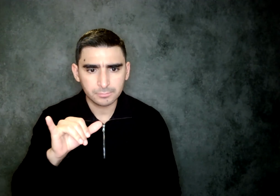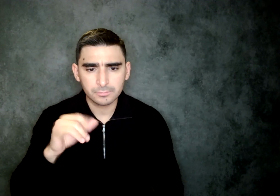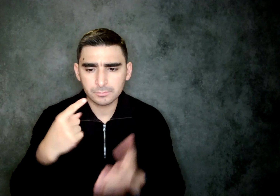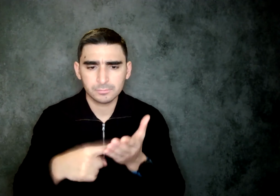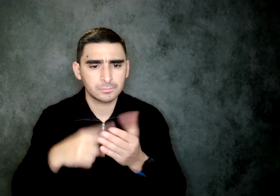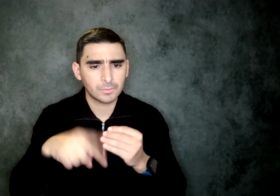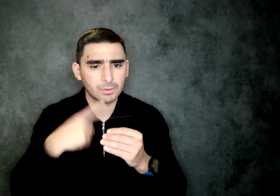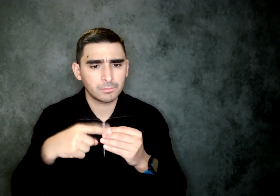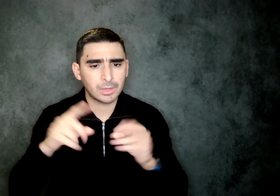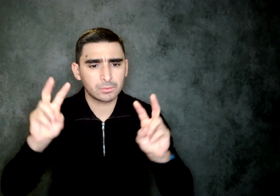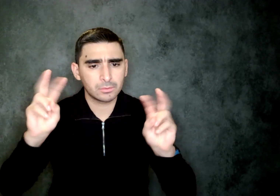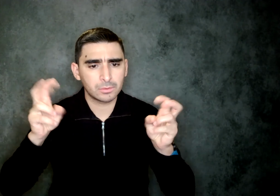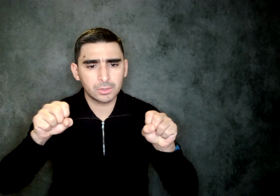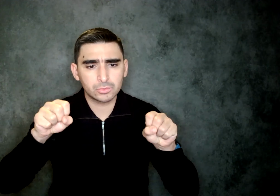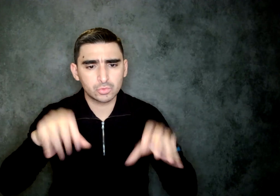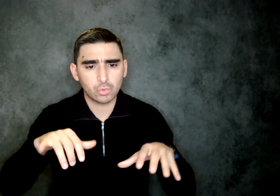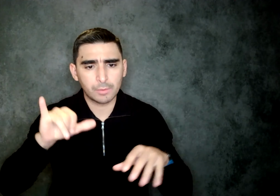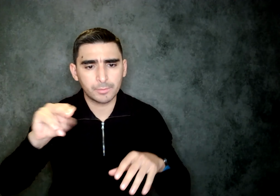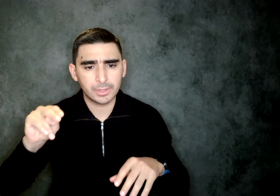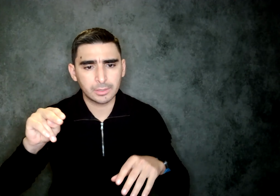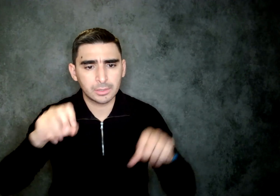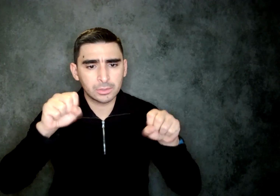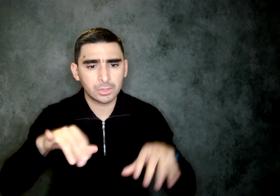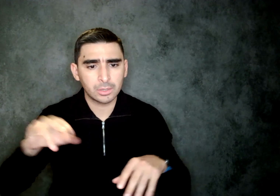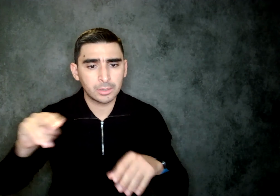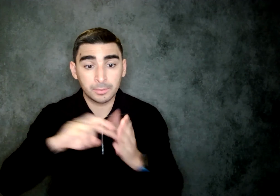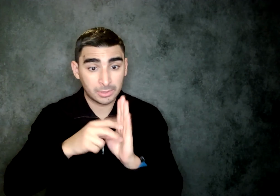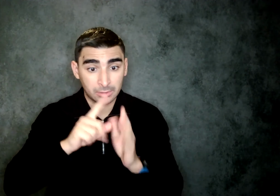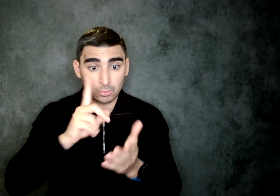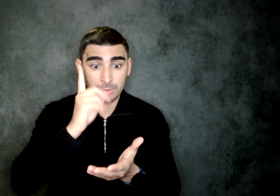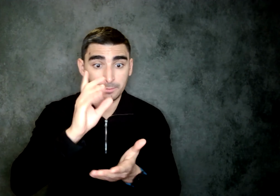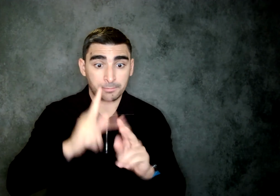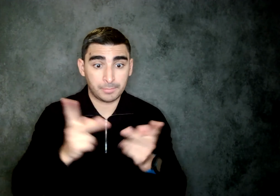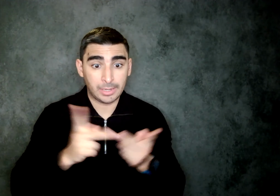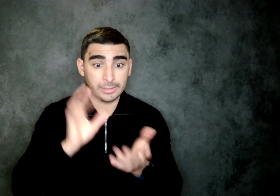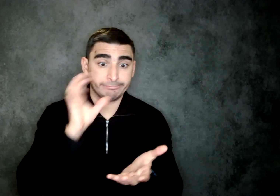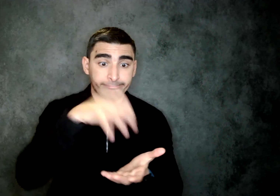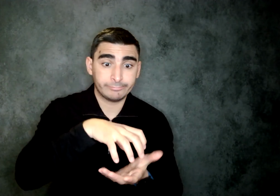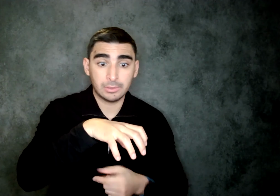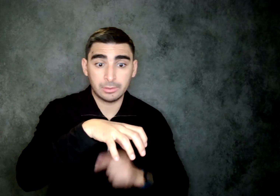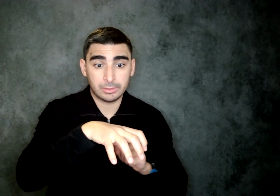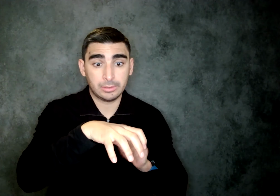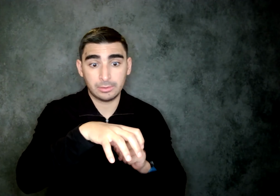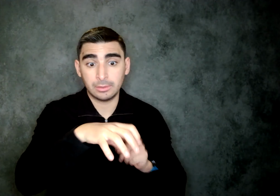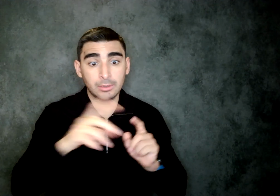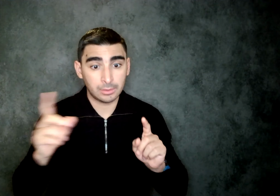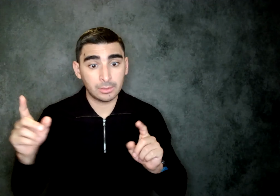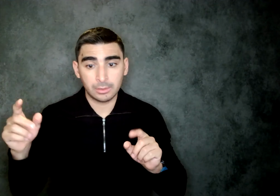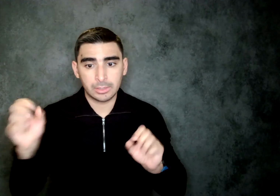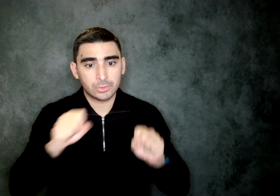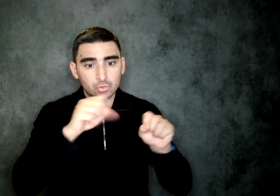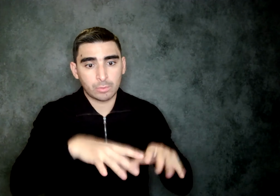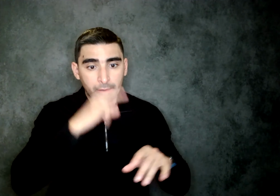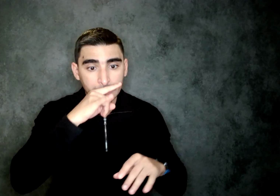drop-in model of a center. You know, could there be drop-off childcare that was quality childcare that was